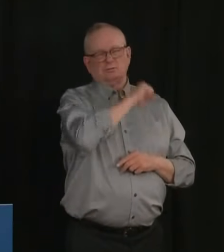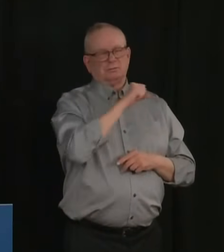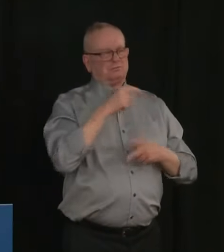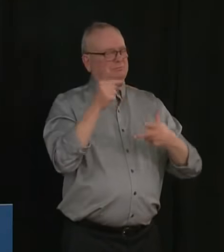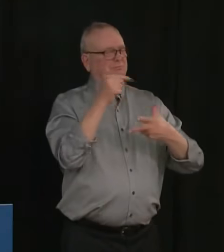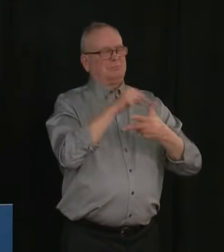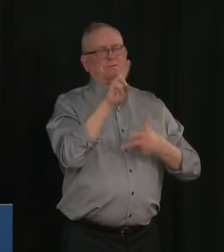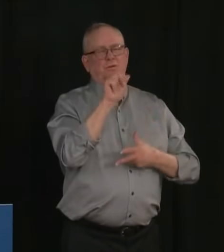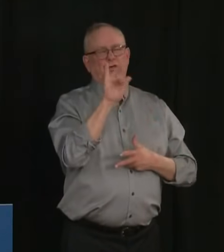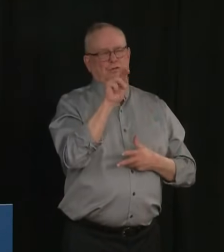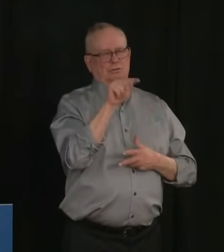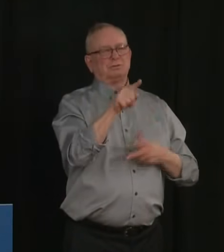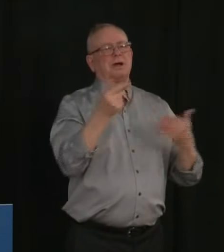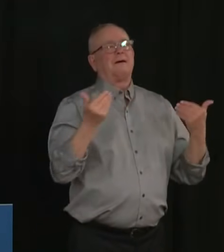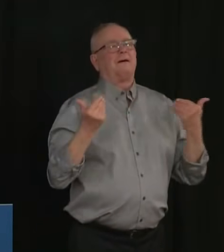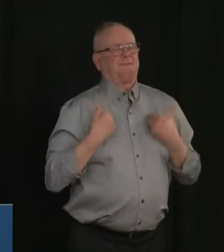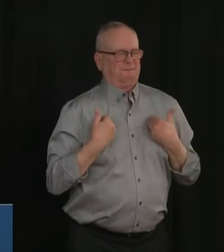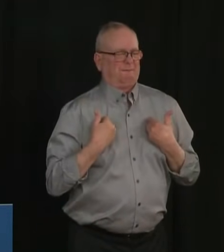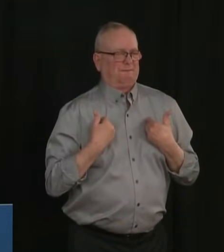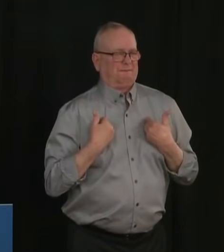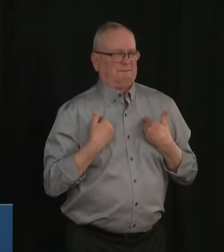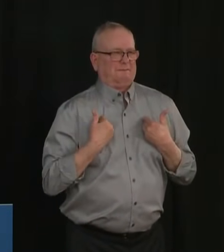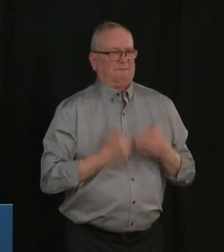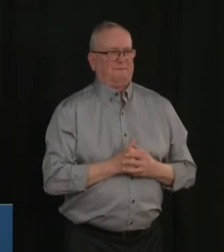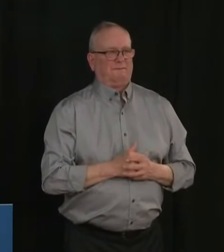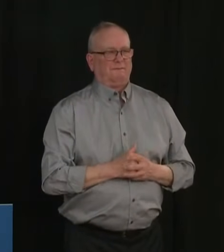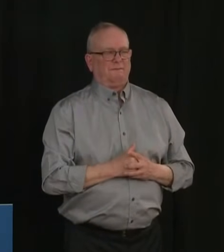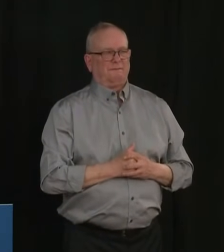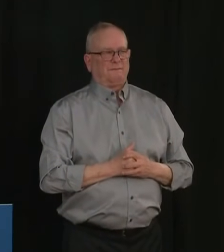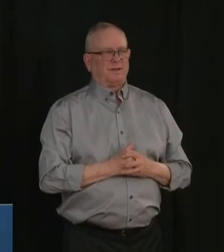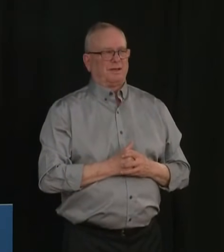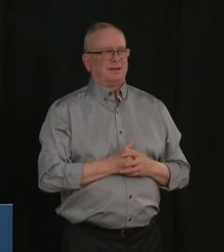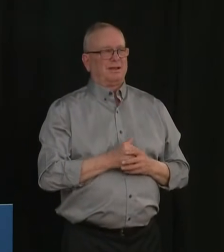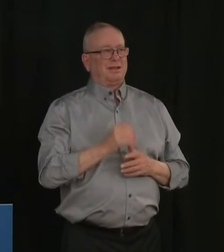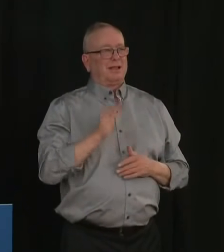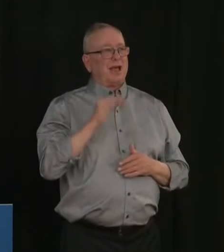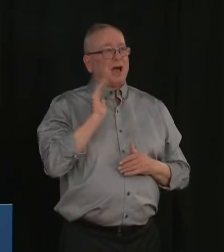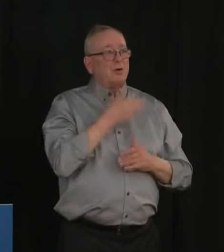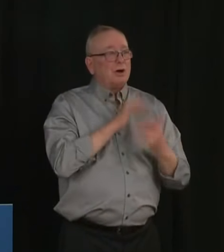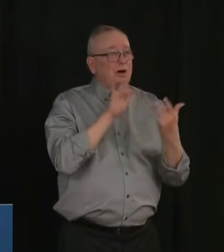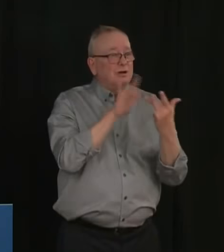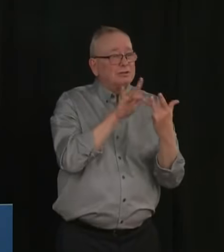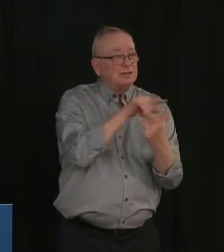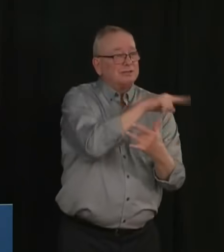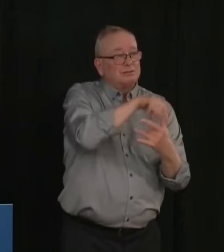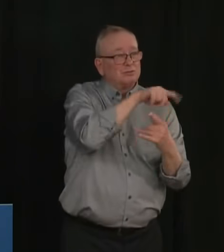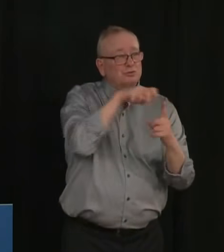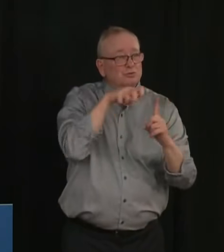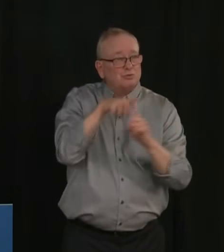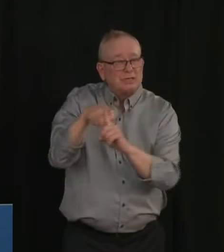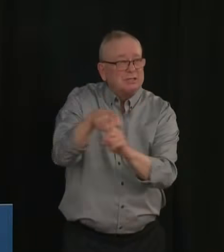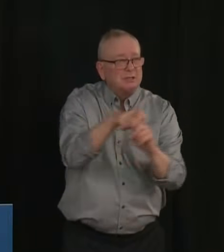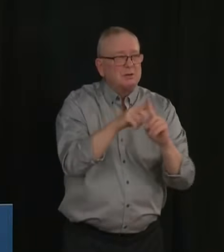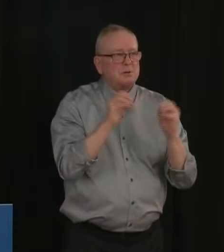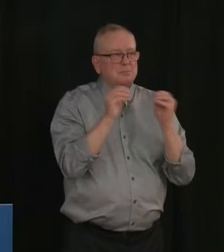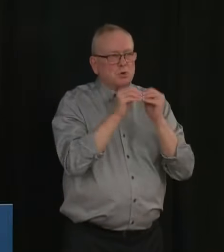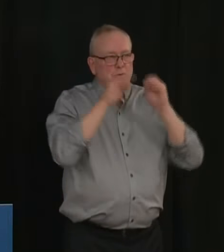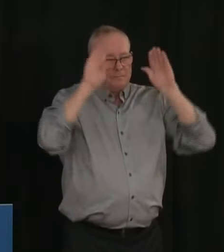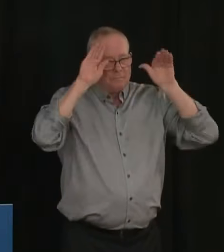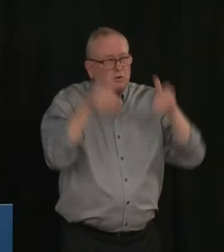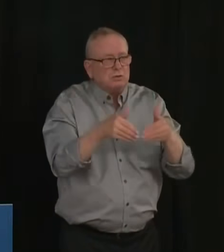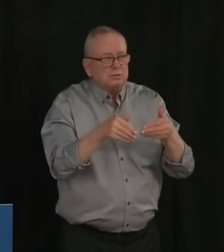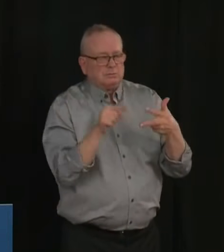focusing the efforts of our specialized variant contact tracing team on the P1 and B.1.351